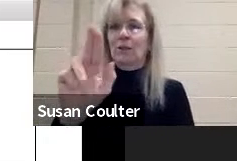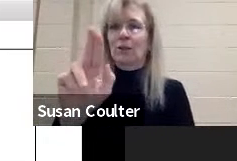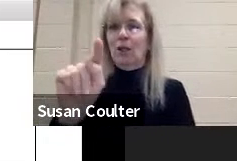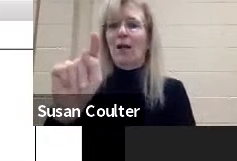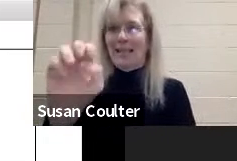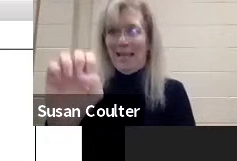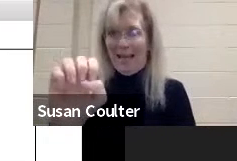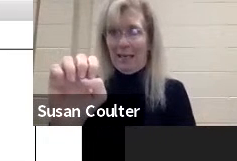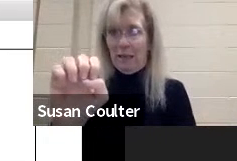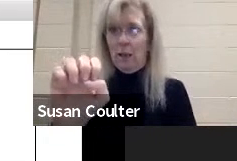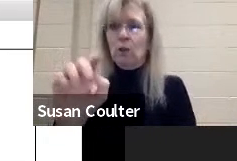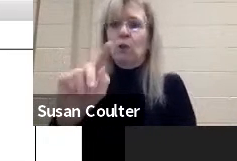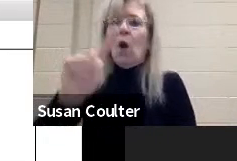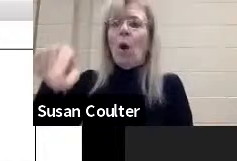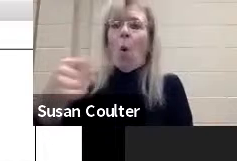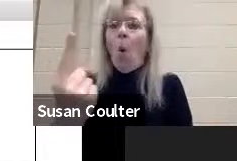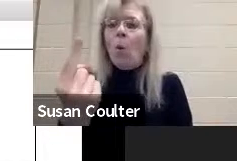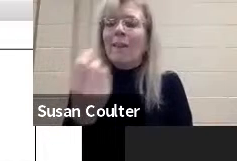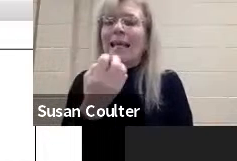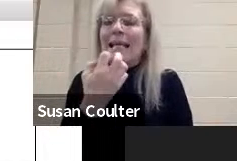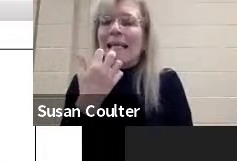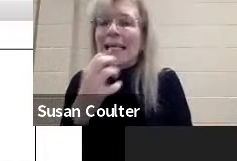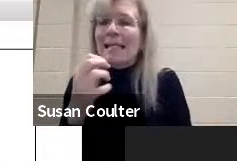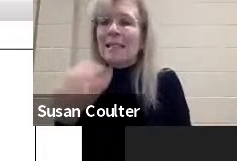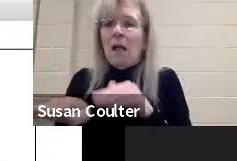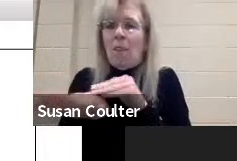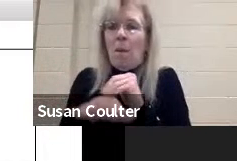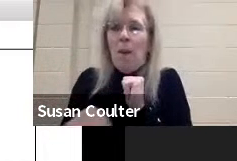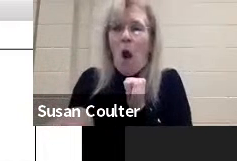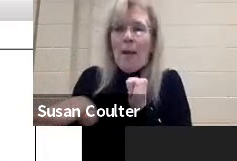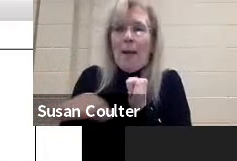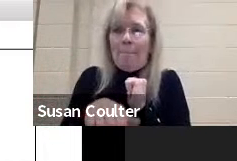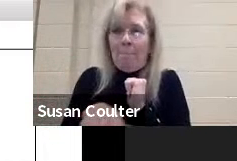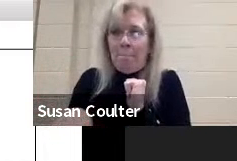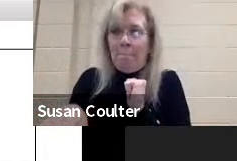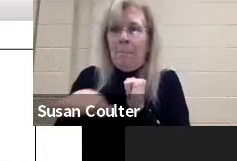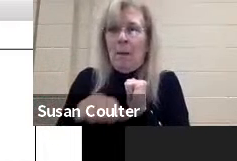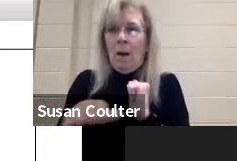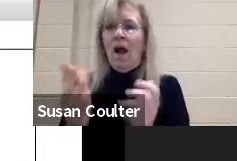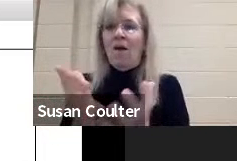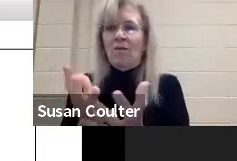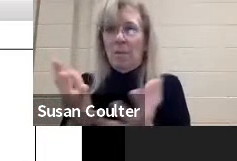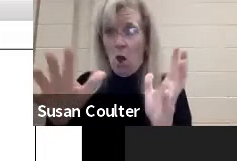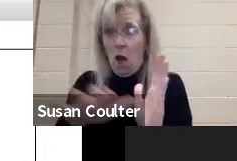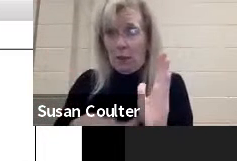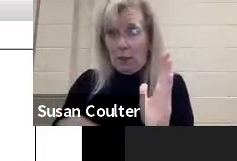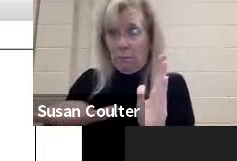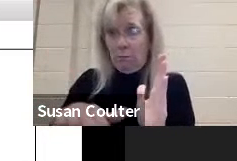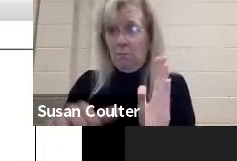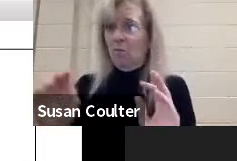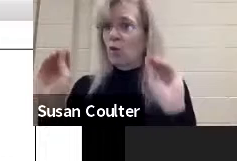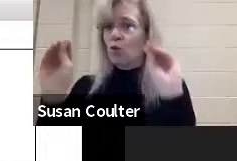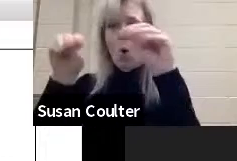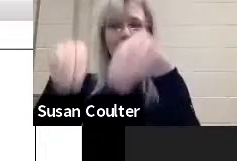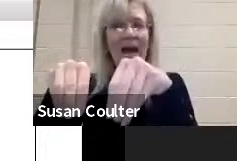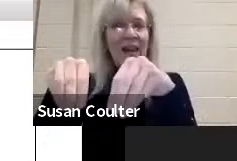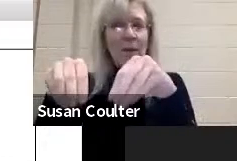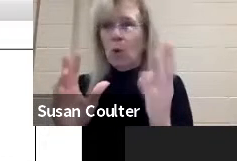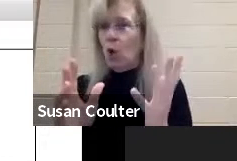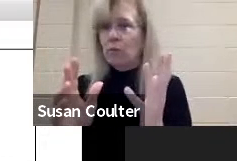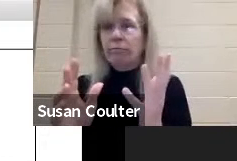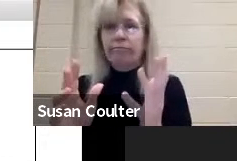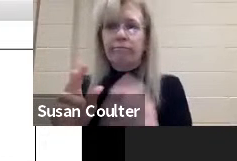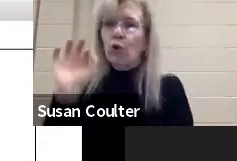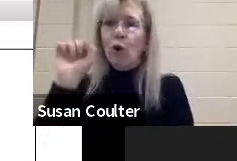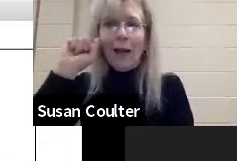says satay, so it only heats the bottom of the pot. When you go ahead